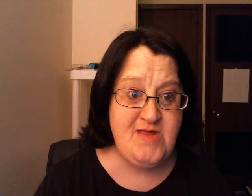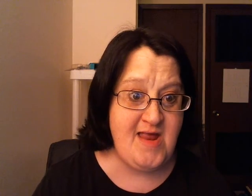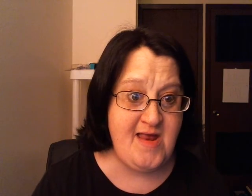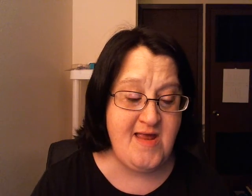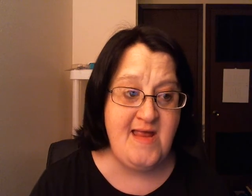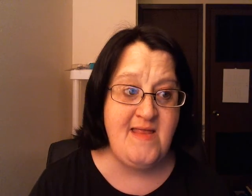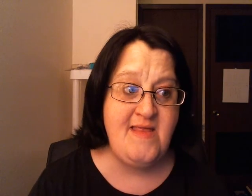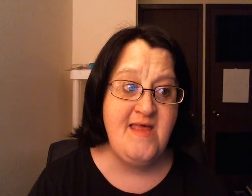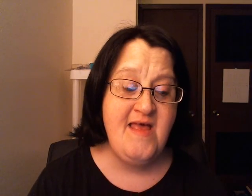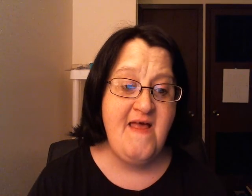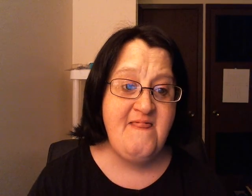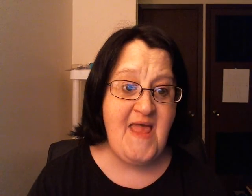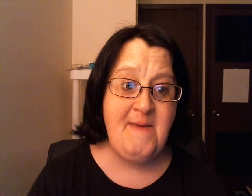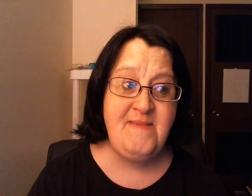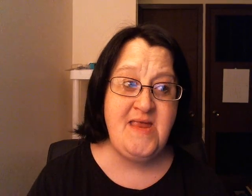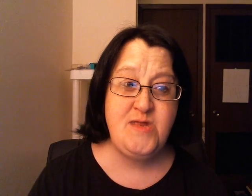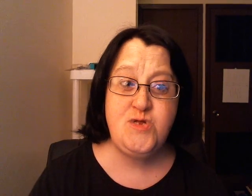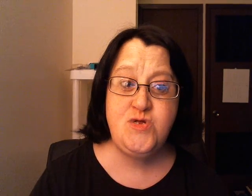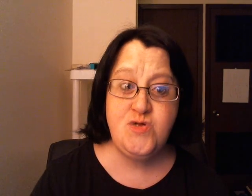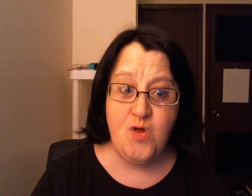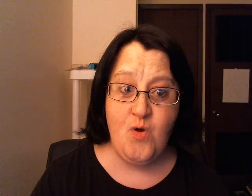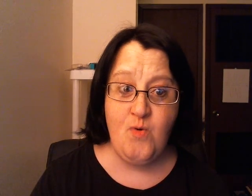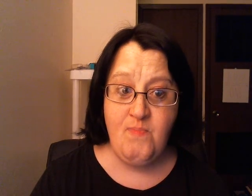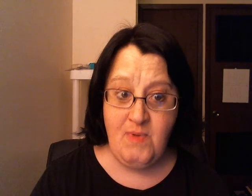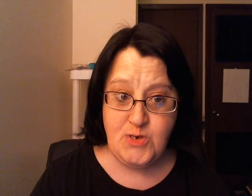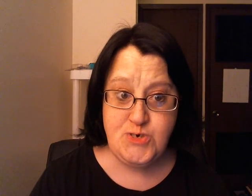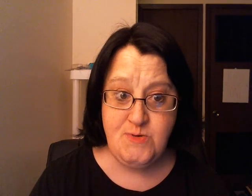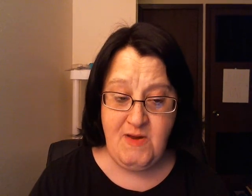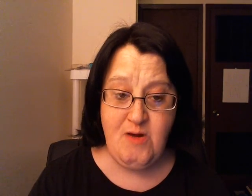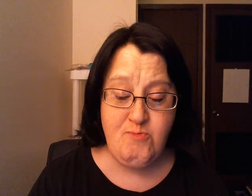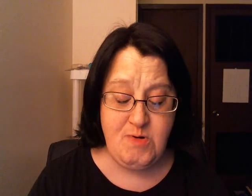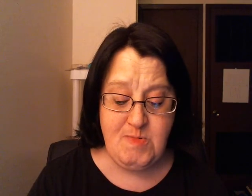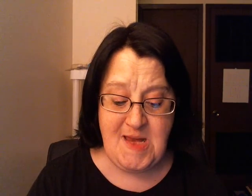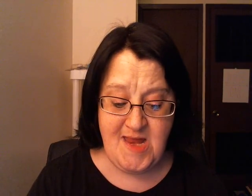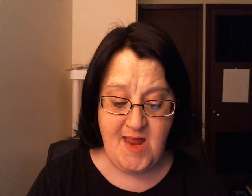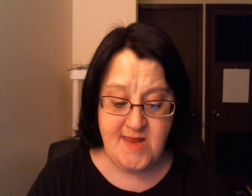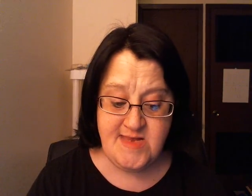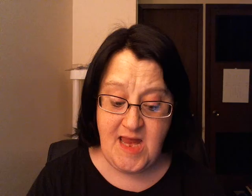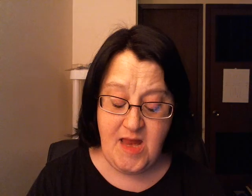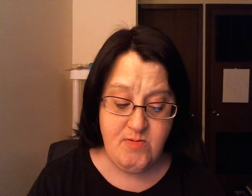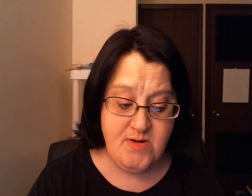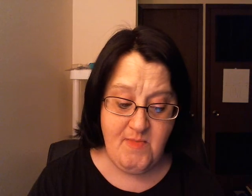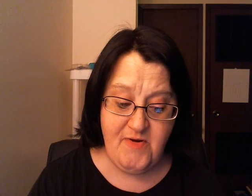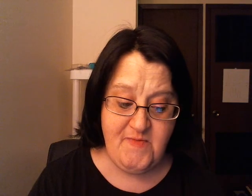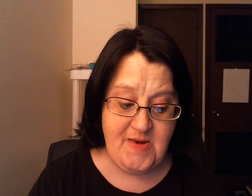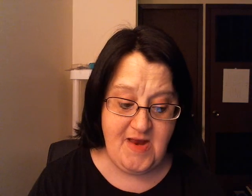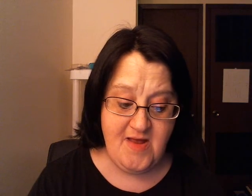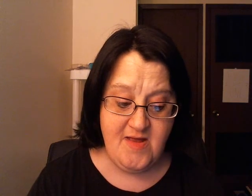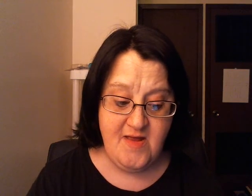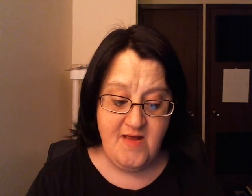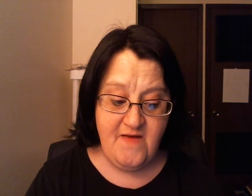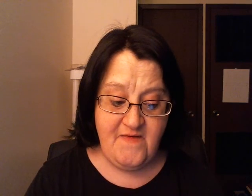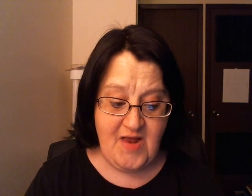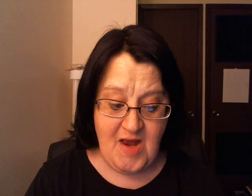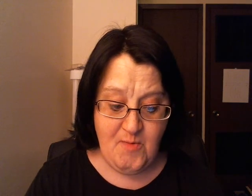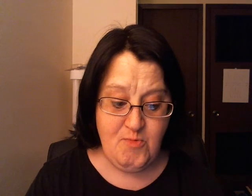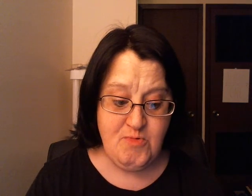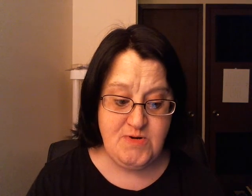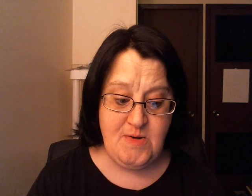sick. And that means so much to me. really, really does. Thank you so much for the, uh, the kind words and